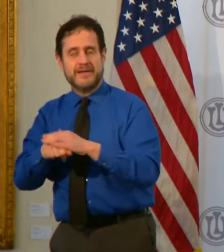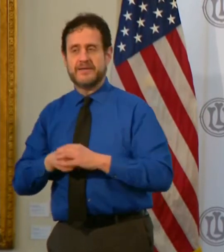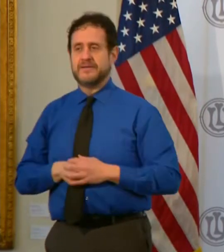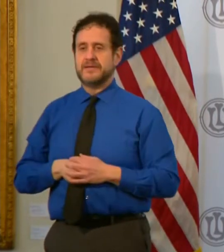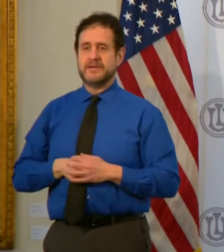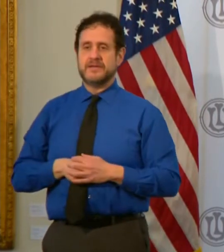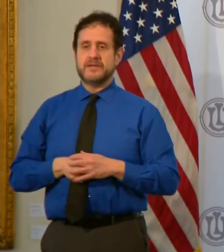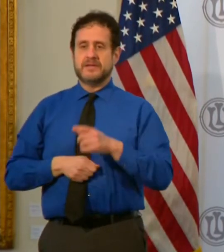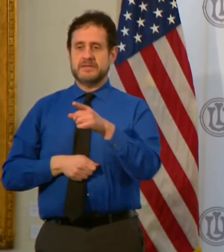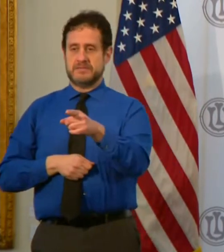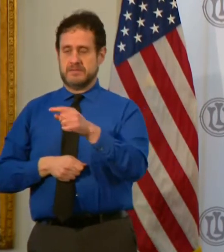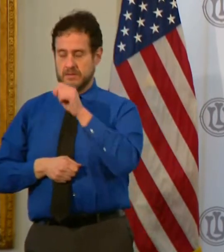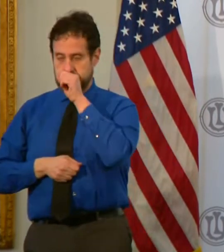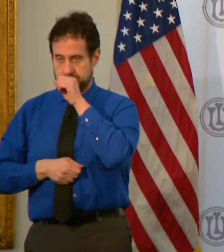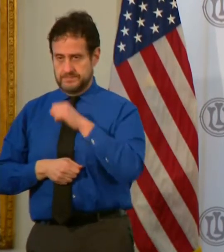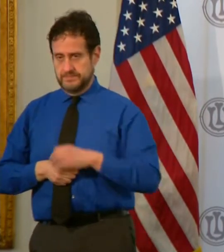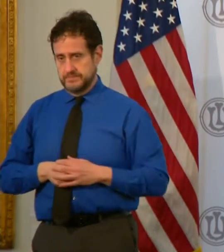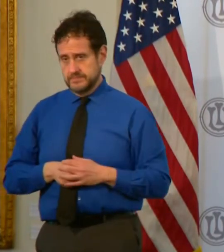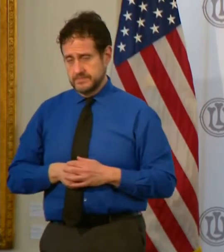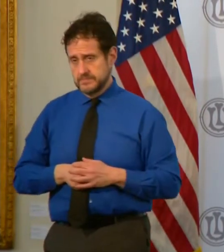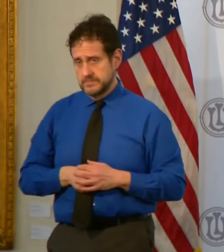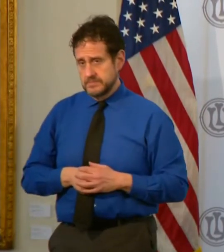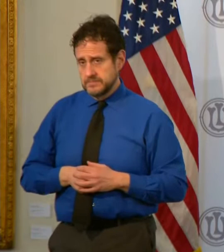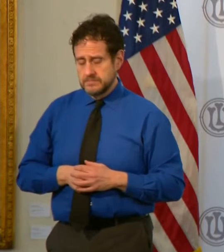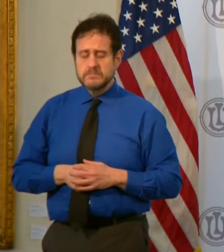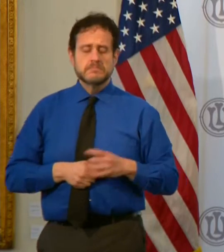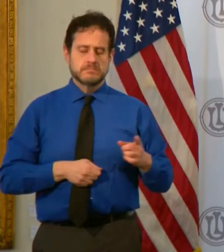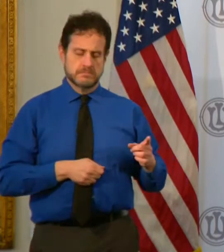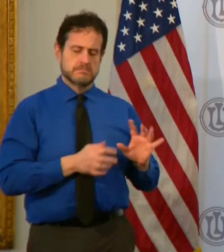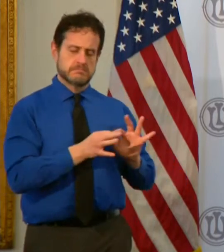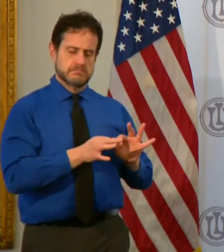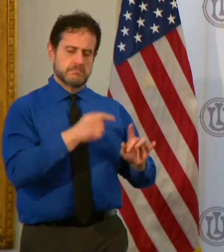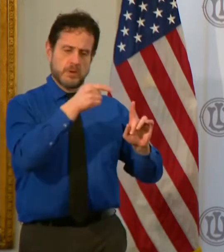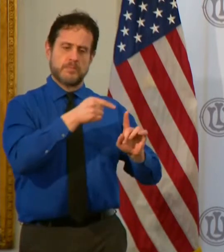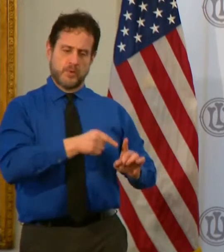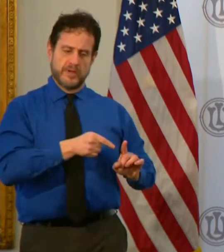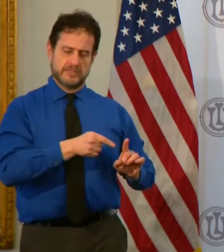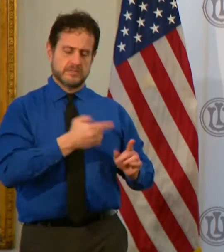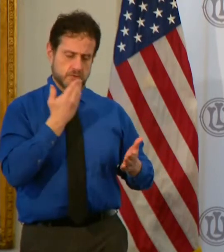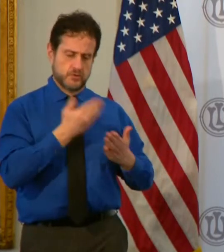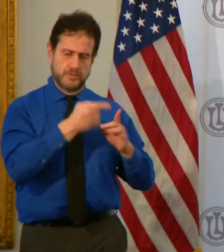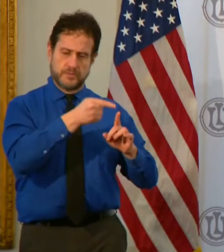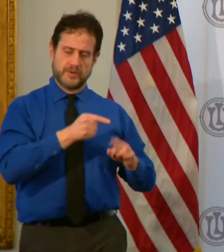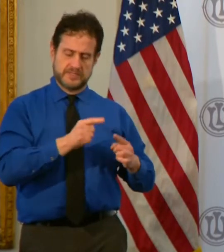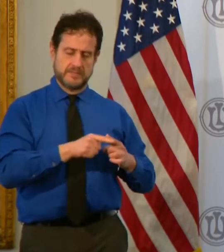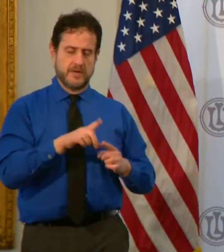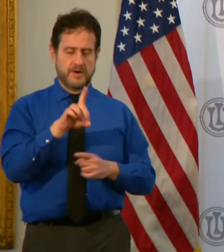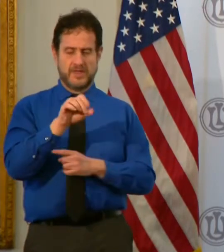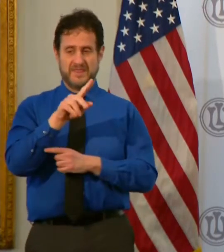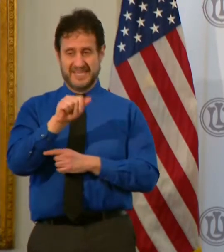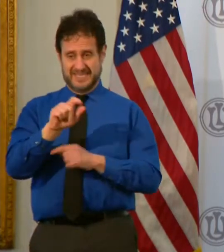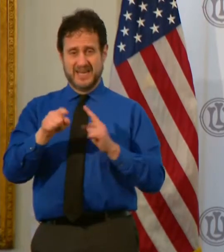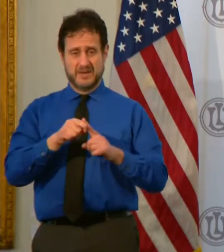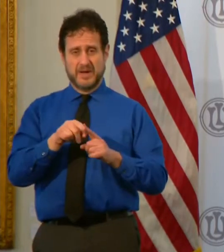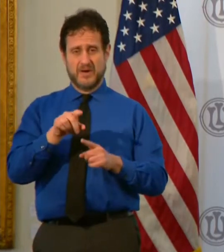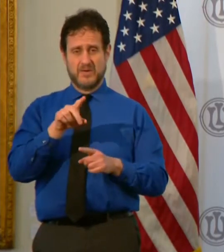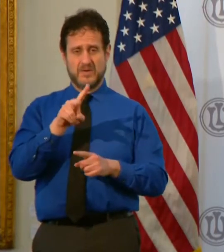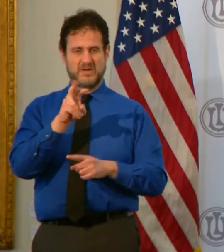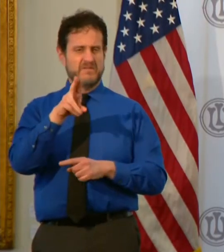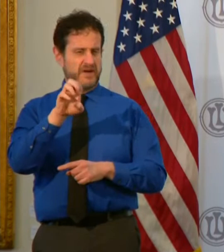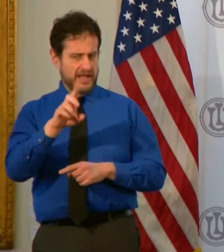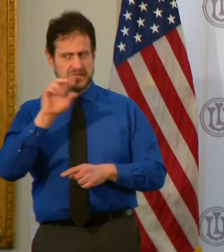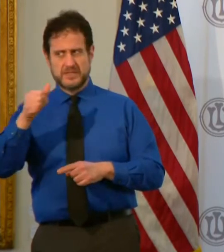State's Attorney Foxx, your points are well taken about the data on violence in other